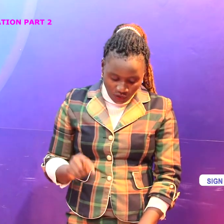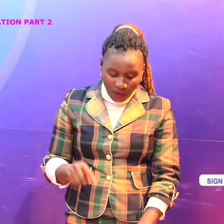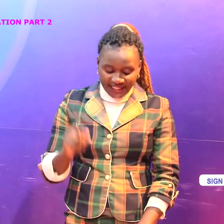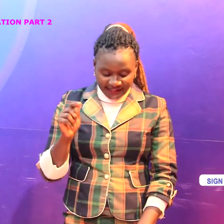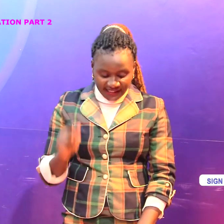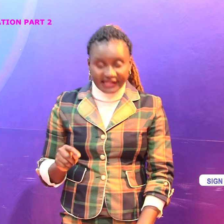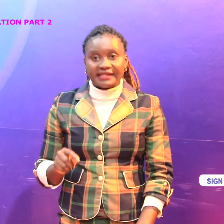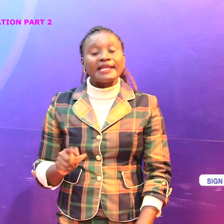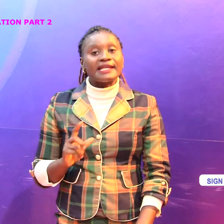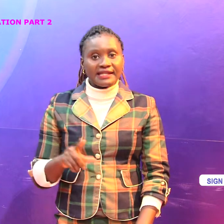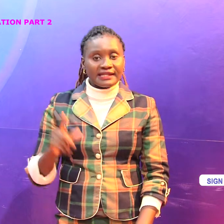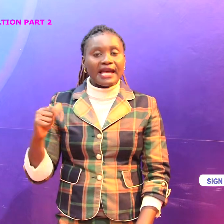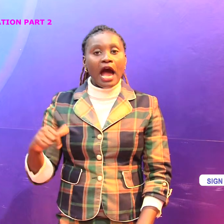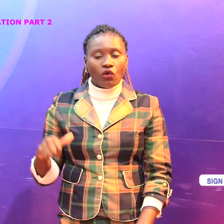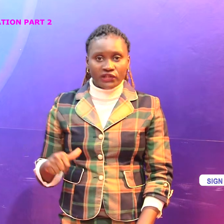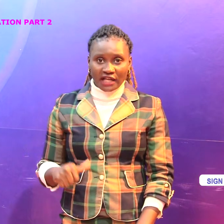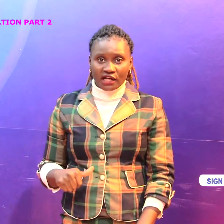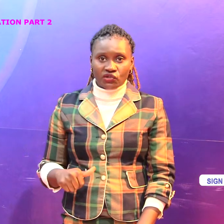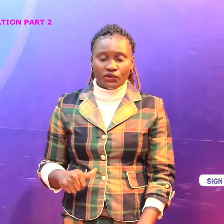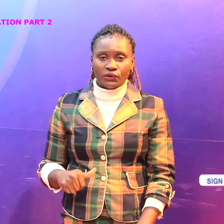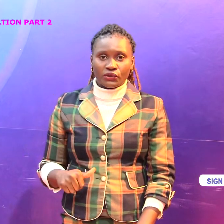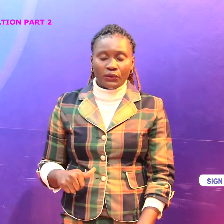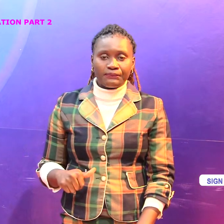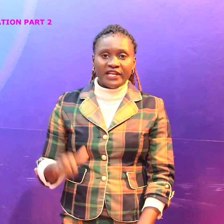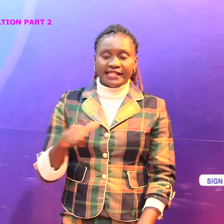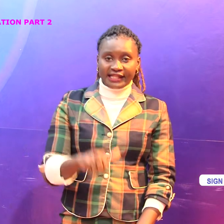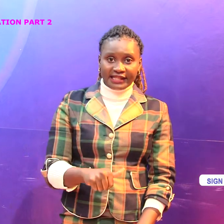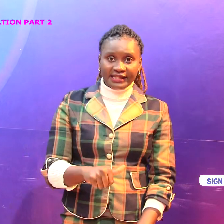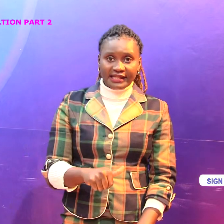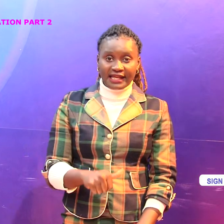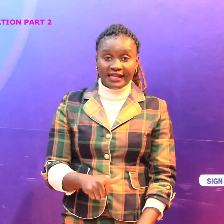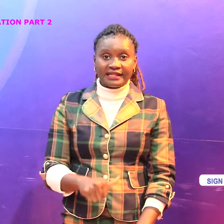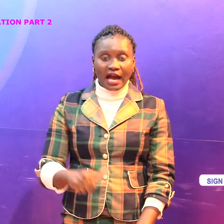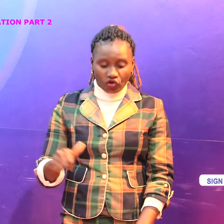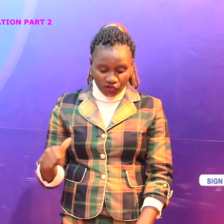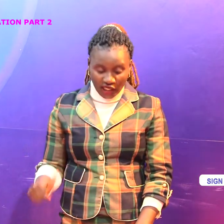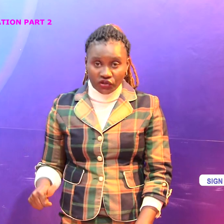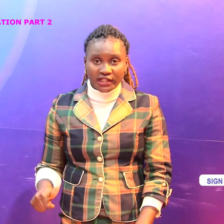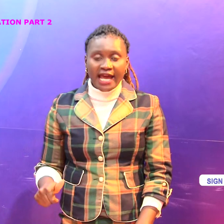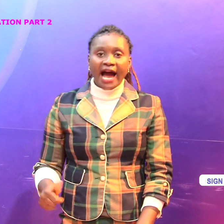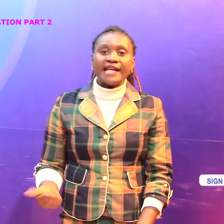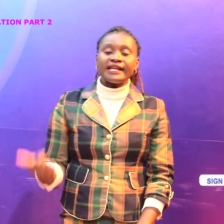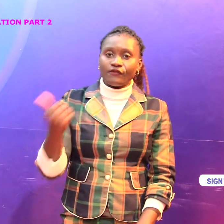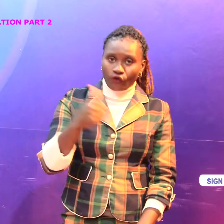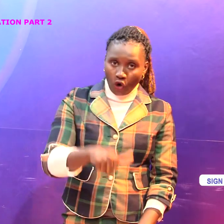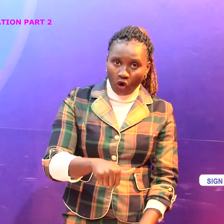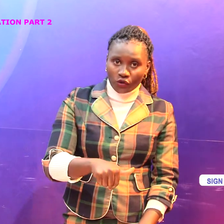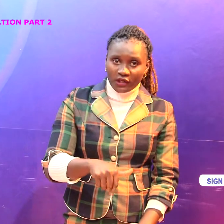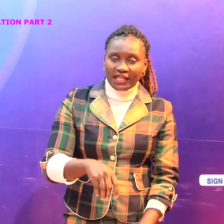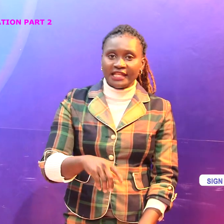while since is a conjunction. So since is a conjunction and then for is